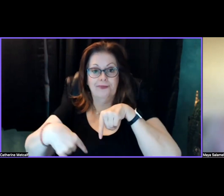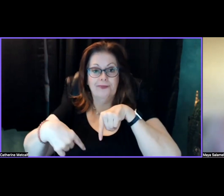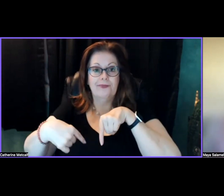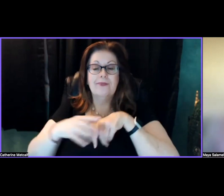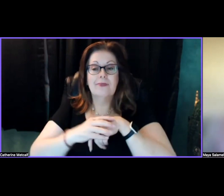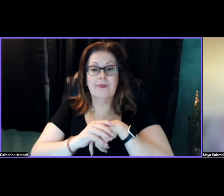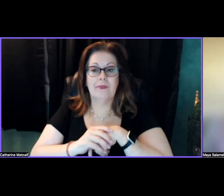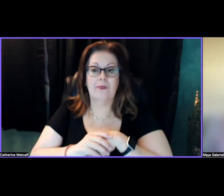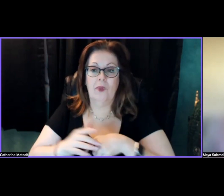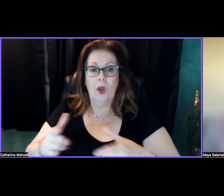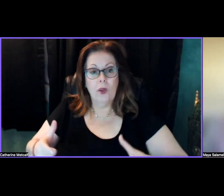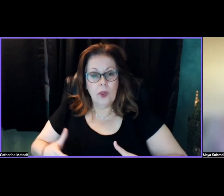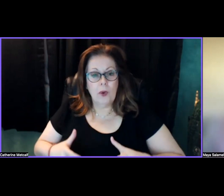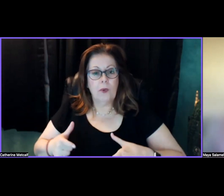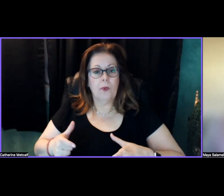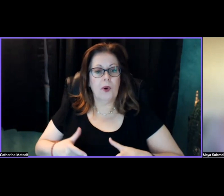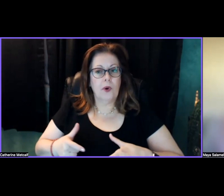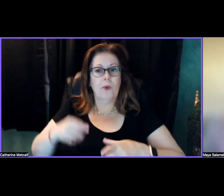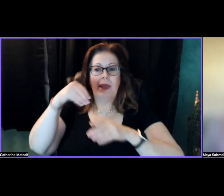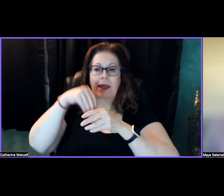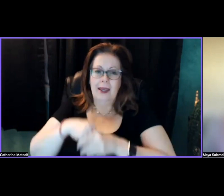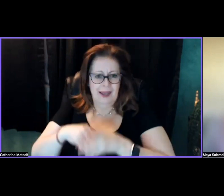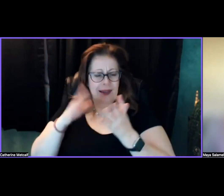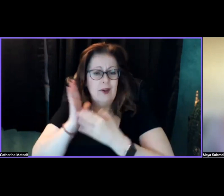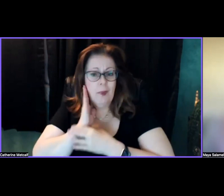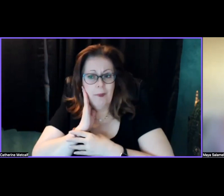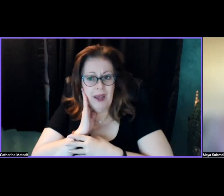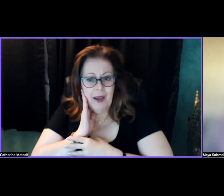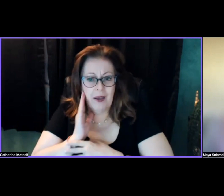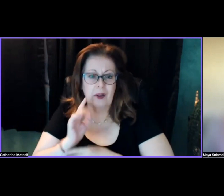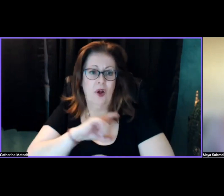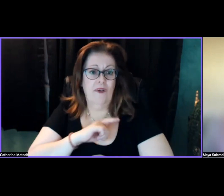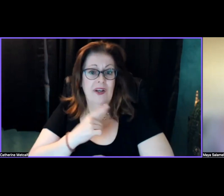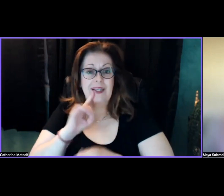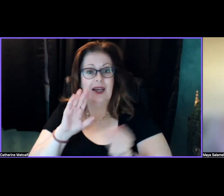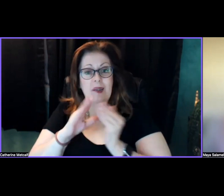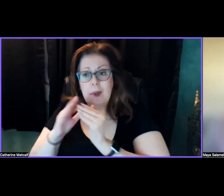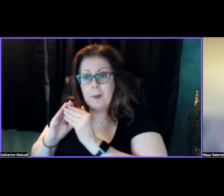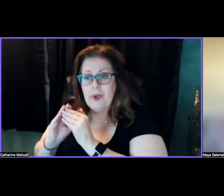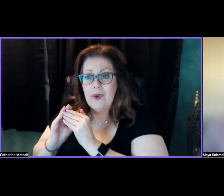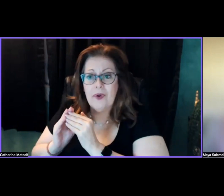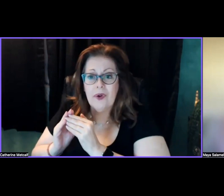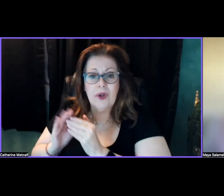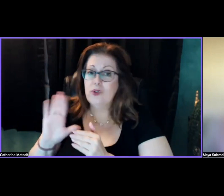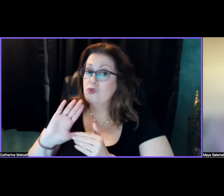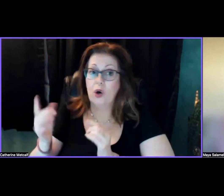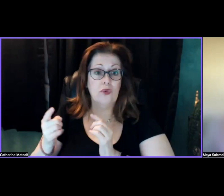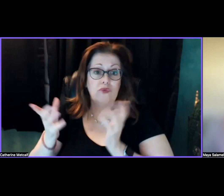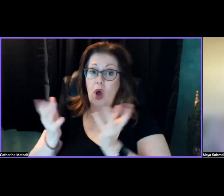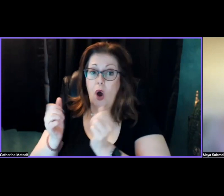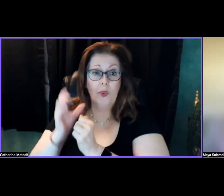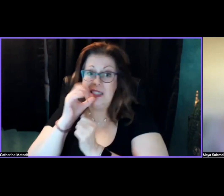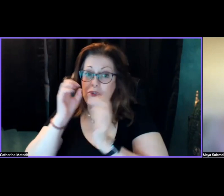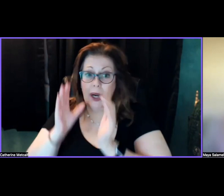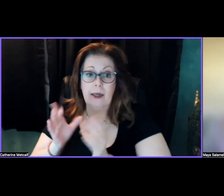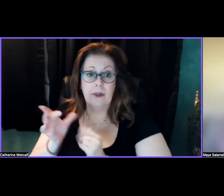the room, pinning them to their bed, I pick my entrails from the backseat. The officer says, community, who will speak to me of strangers? A torso, a wing,